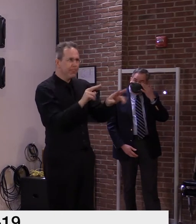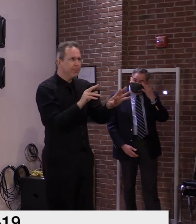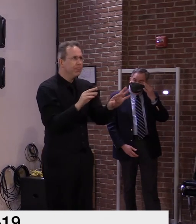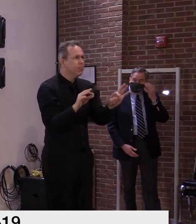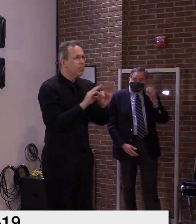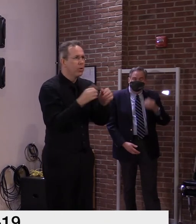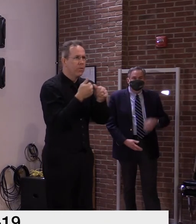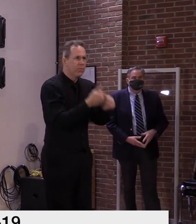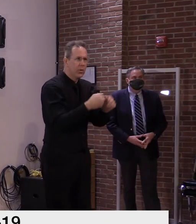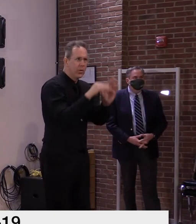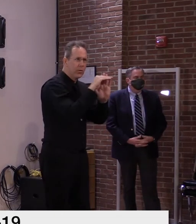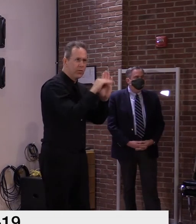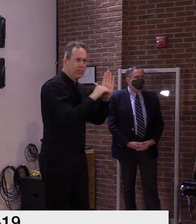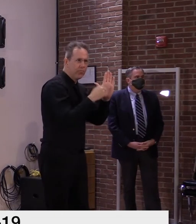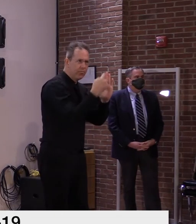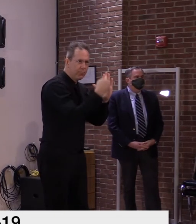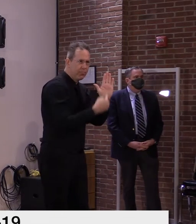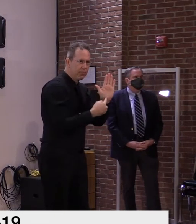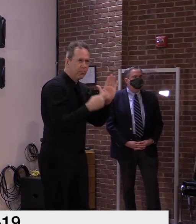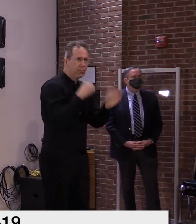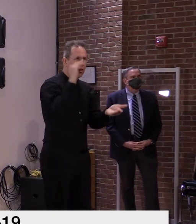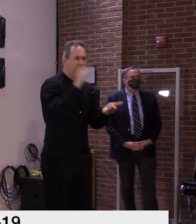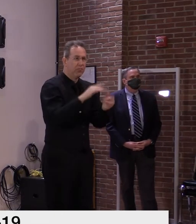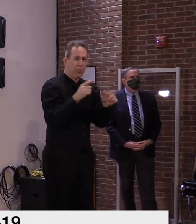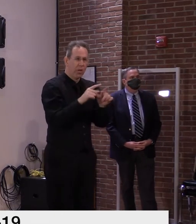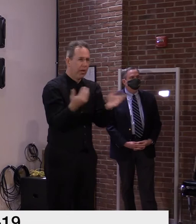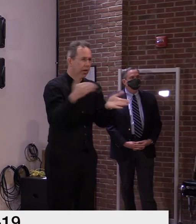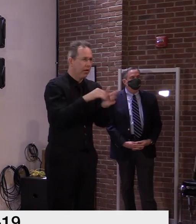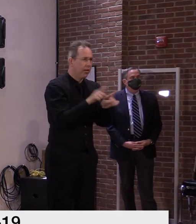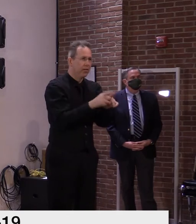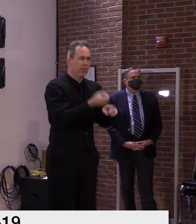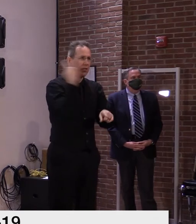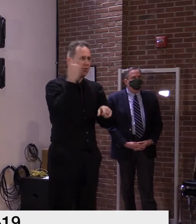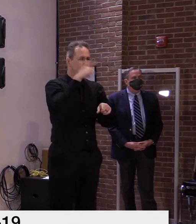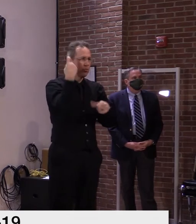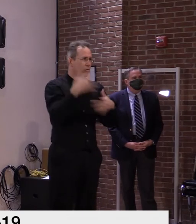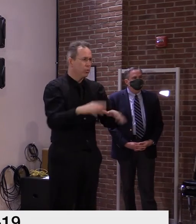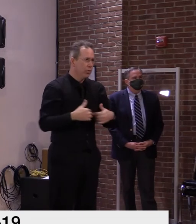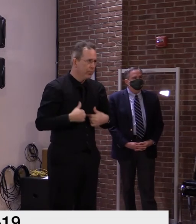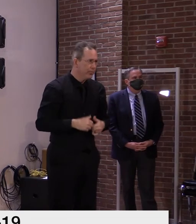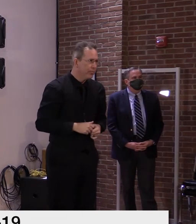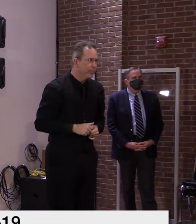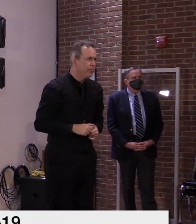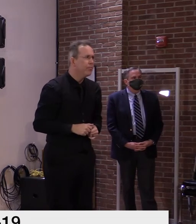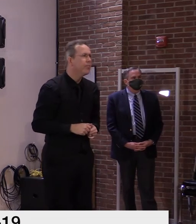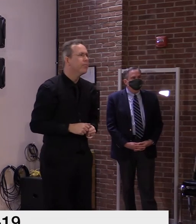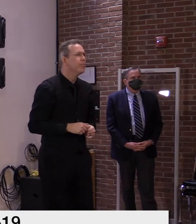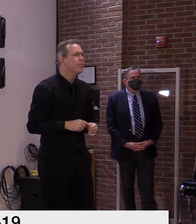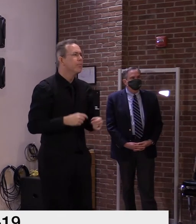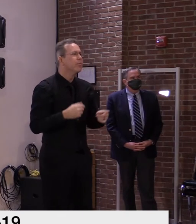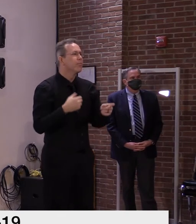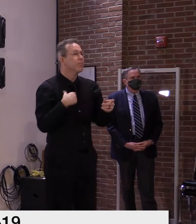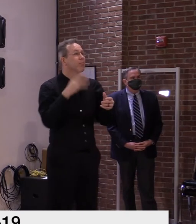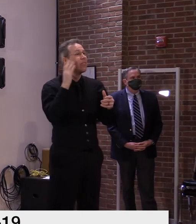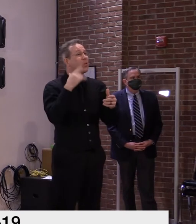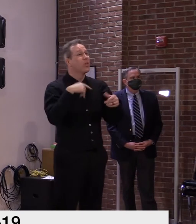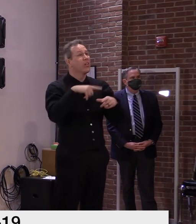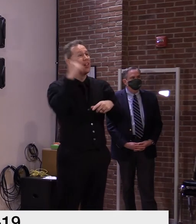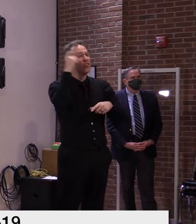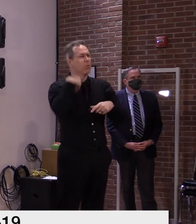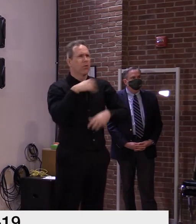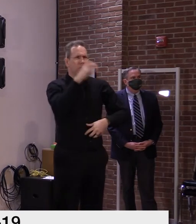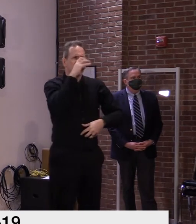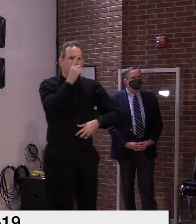now. That won't mean you can go to a movie indoors and not wear a mask,